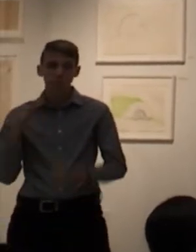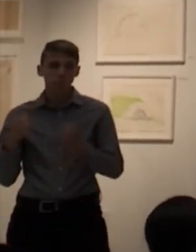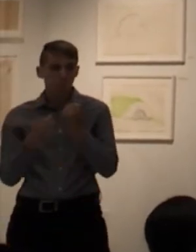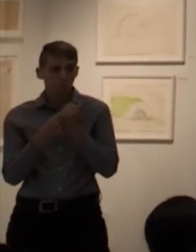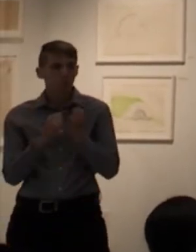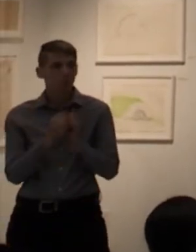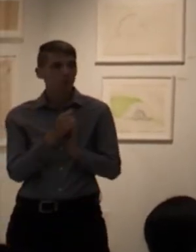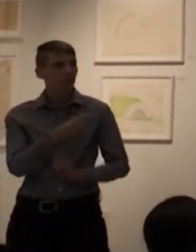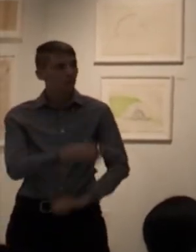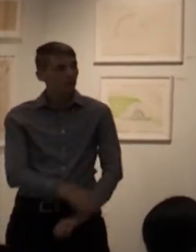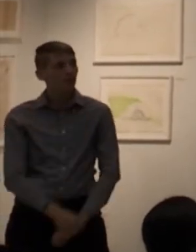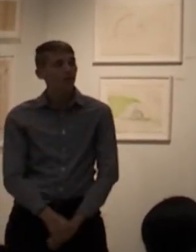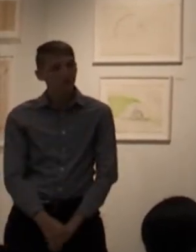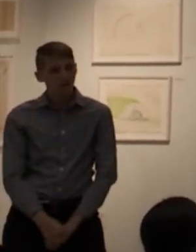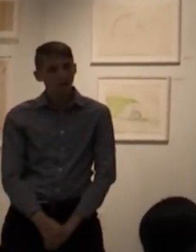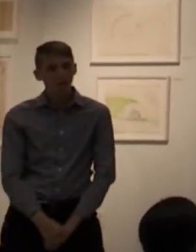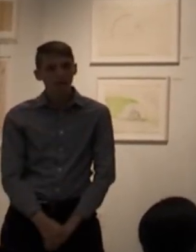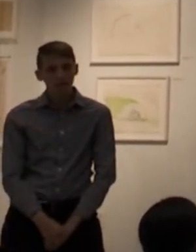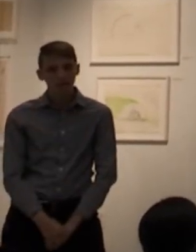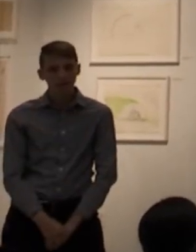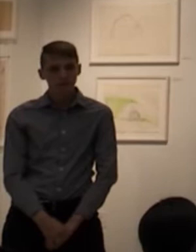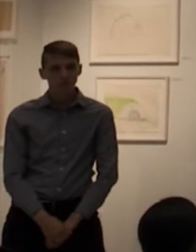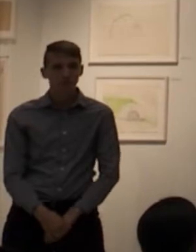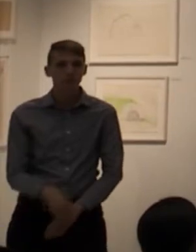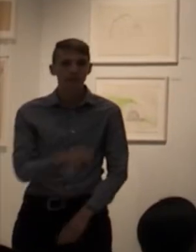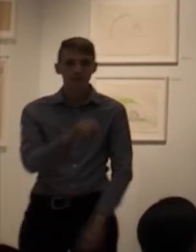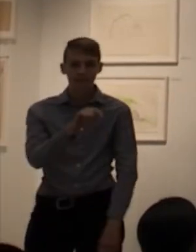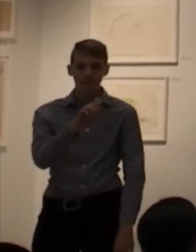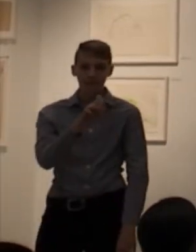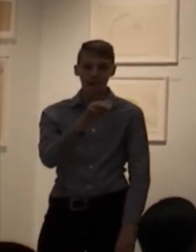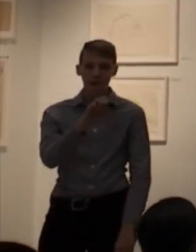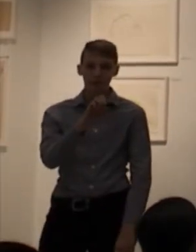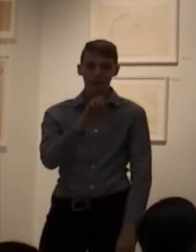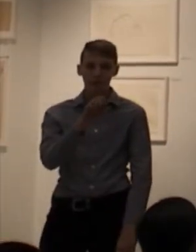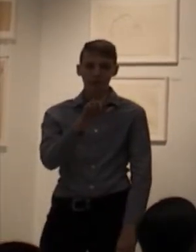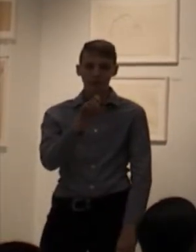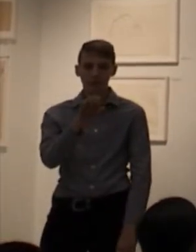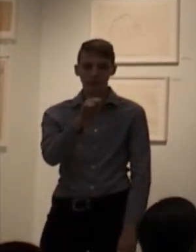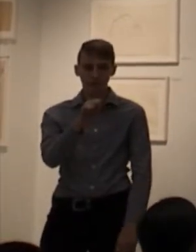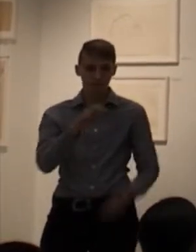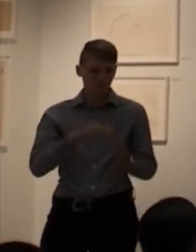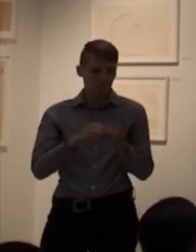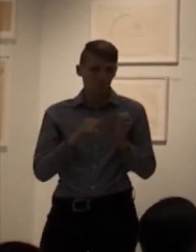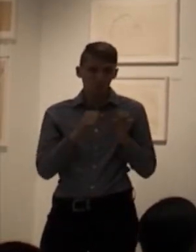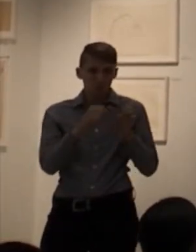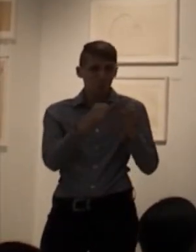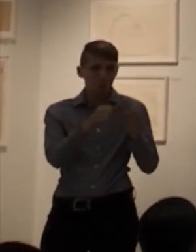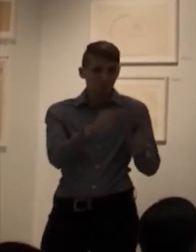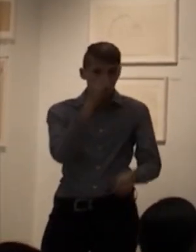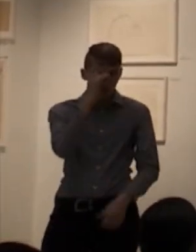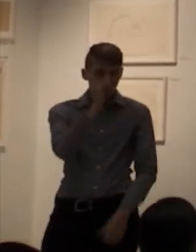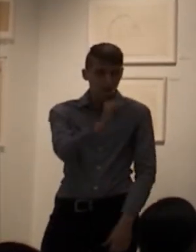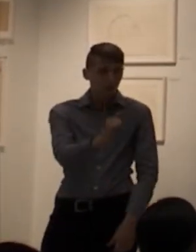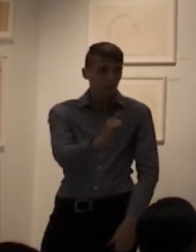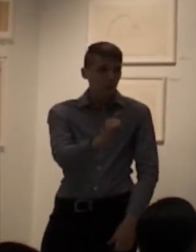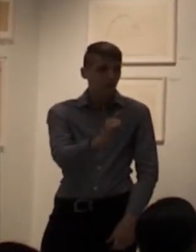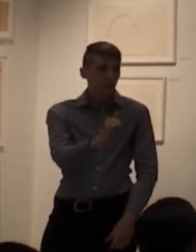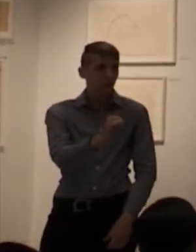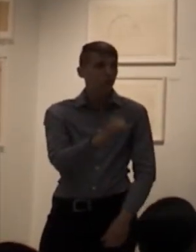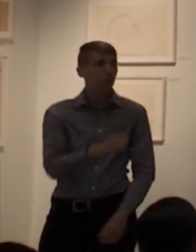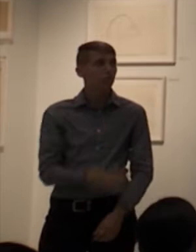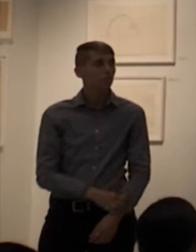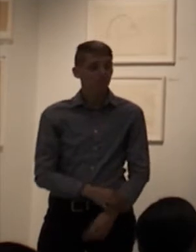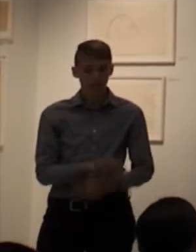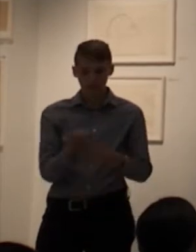of looking at things. Timeless means it's going to last forever. And then there's another, and I'll describe it later,